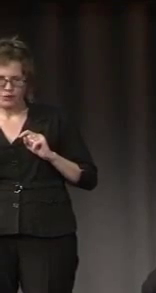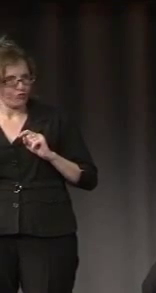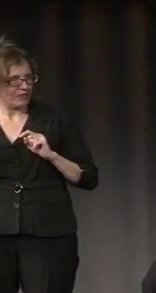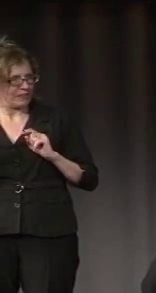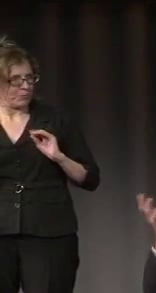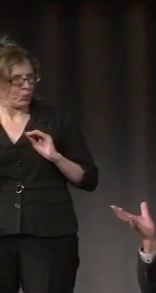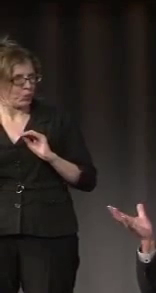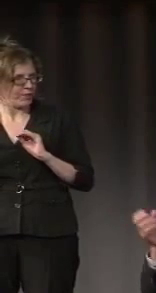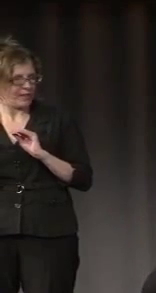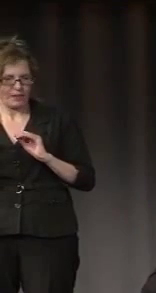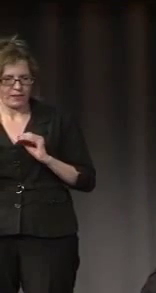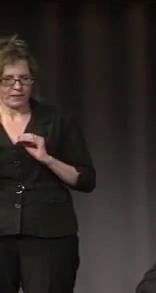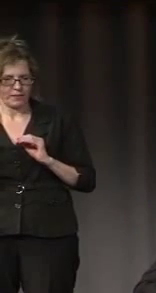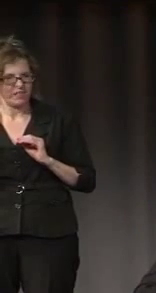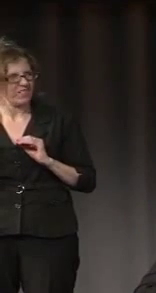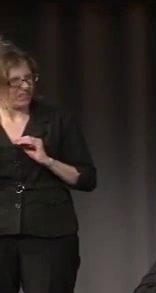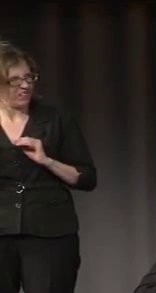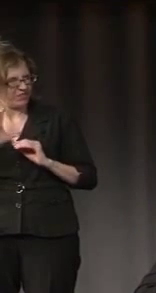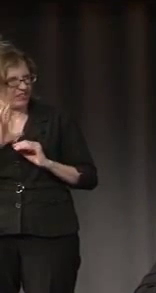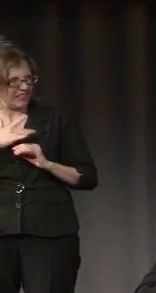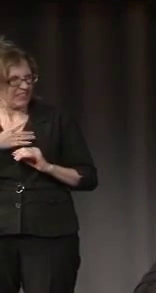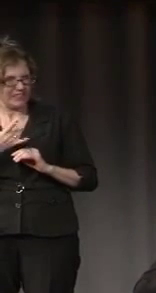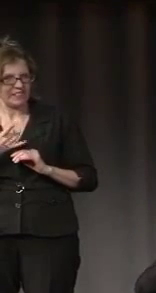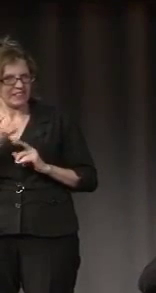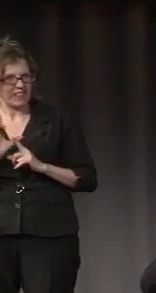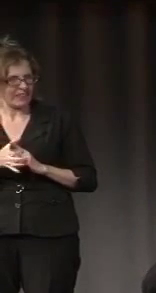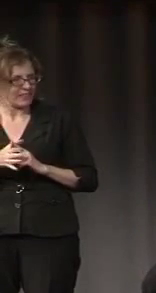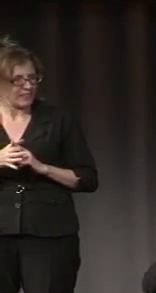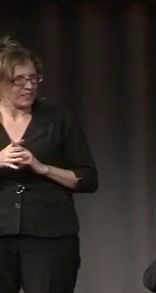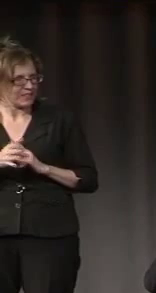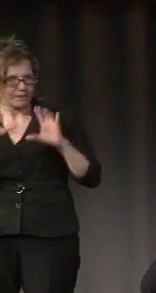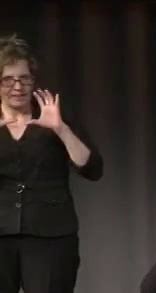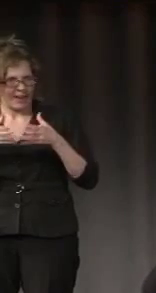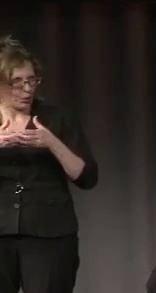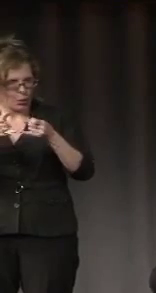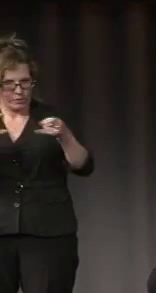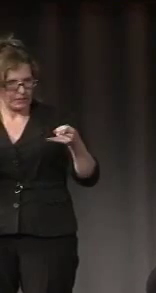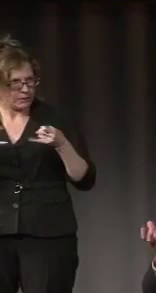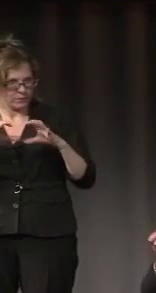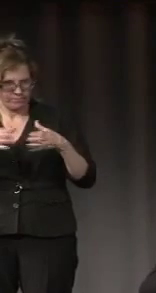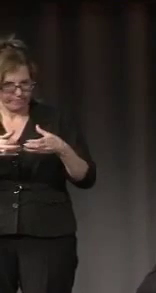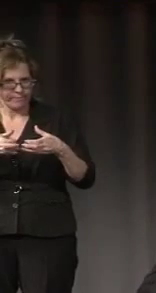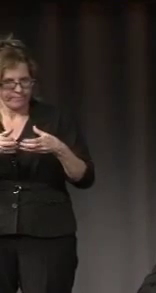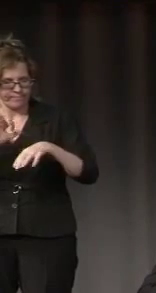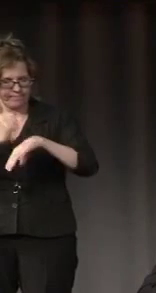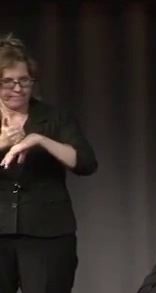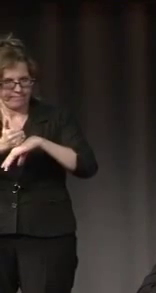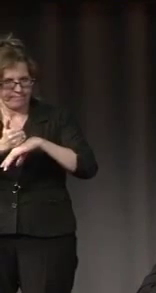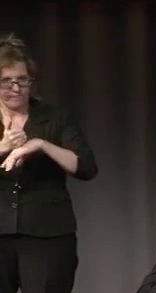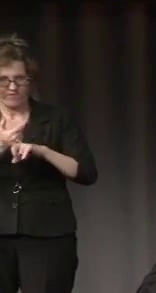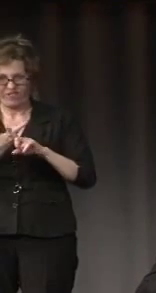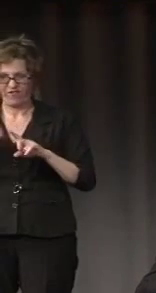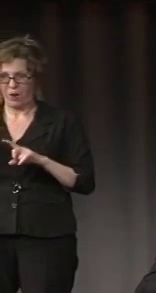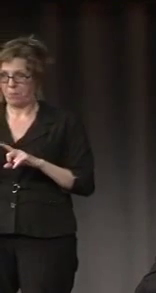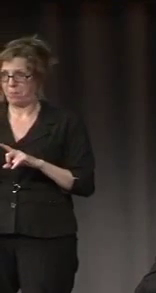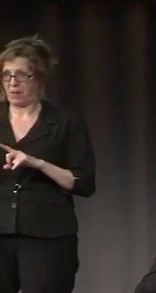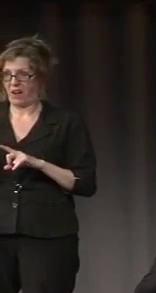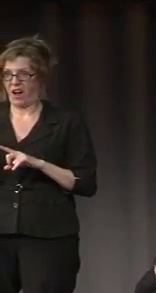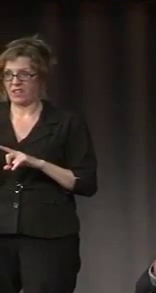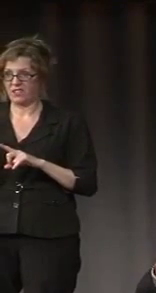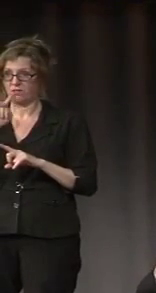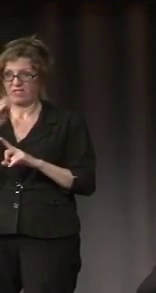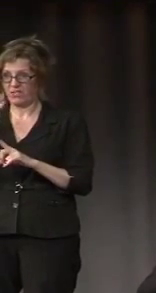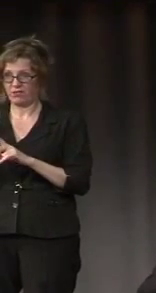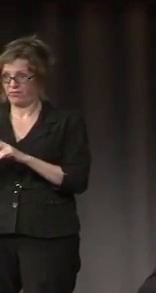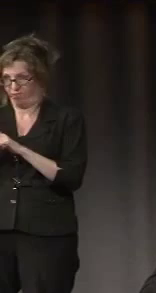car, and it, I mean, it's a classical case of categories. I mean, straight out of Kant. But if you then